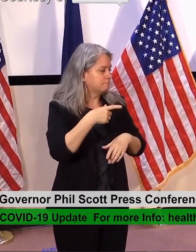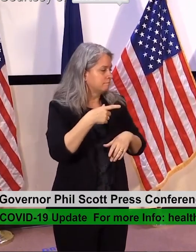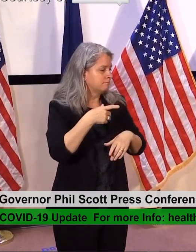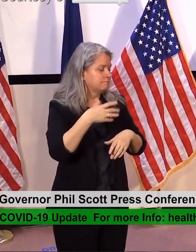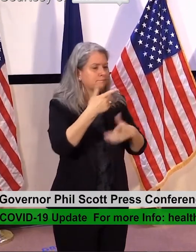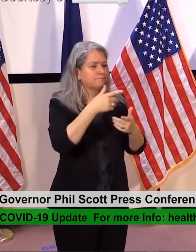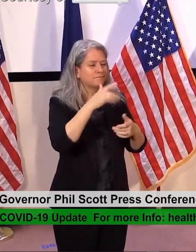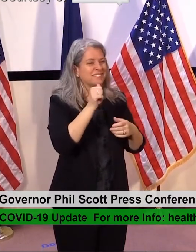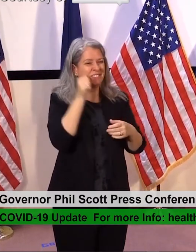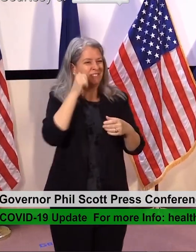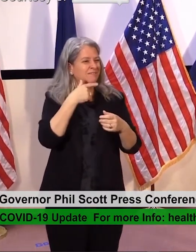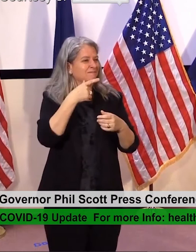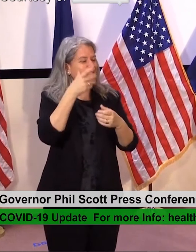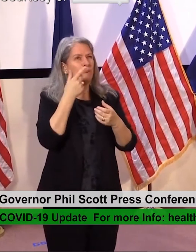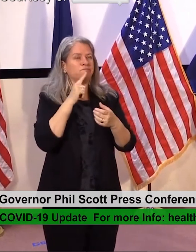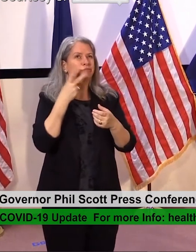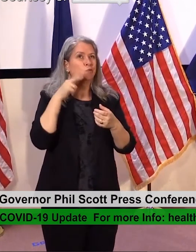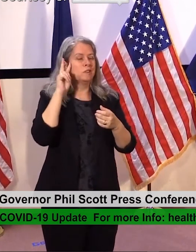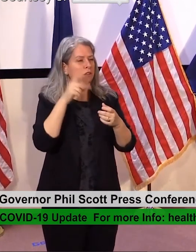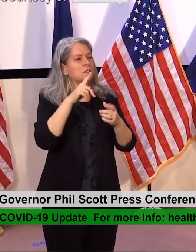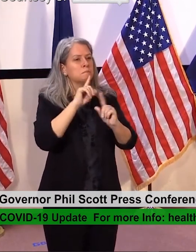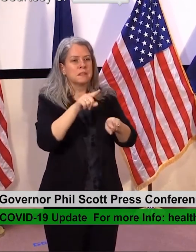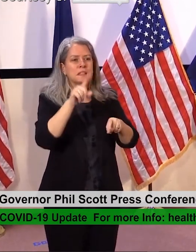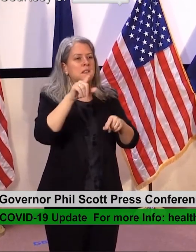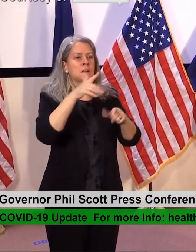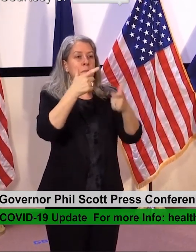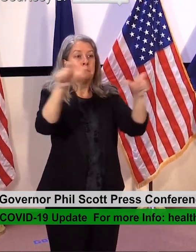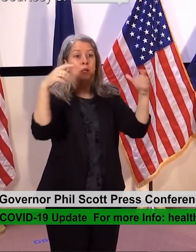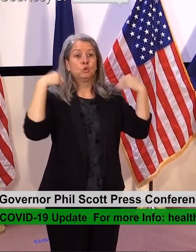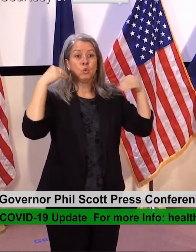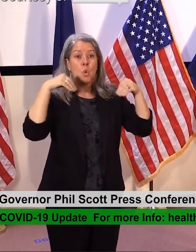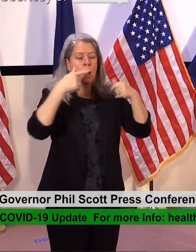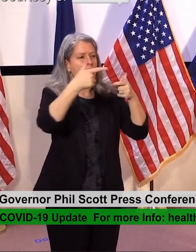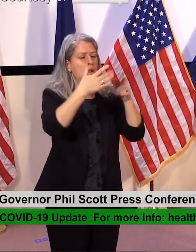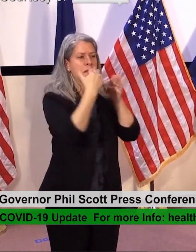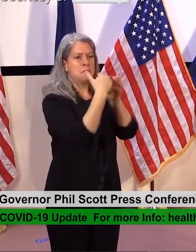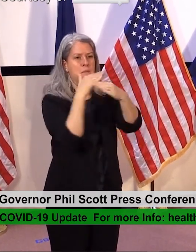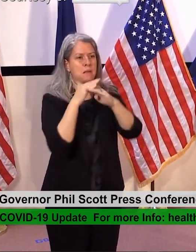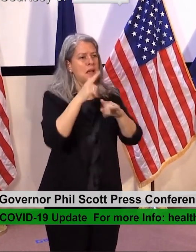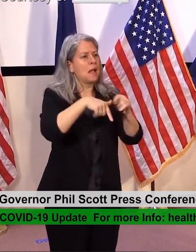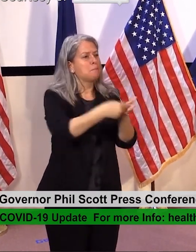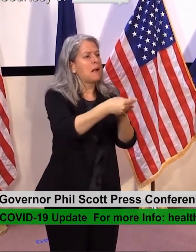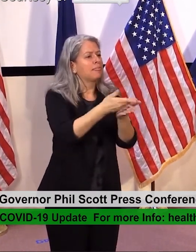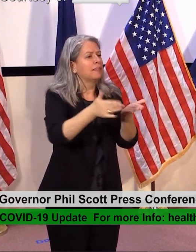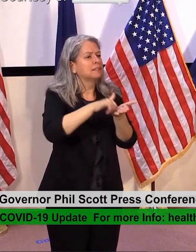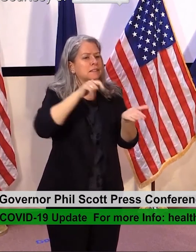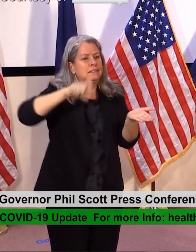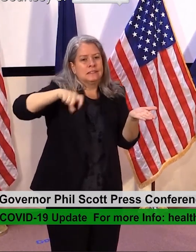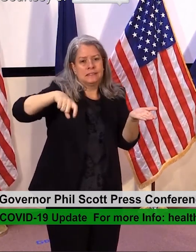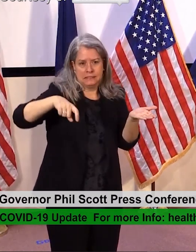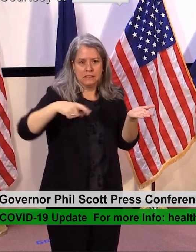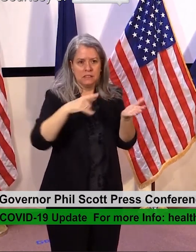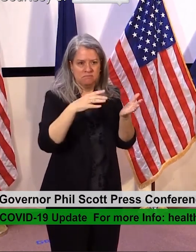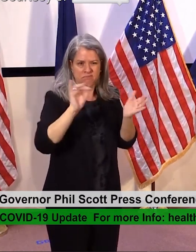the directive yesterday or the day before about some of the bigger facilities, the big box stores, and